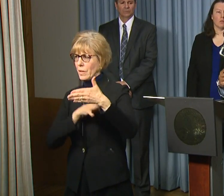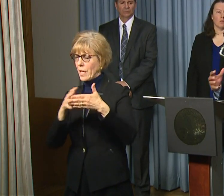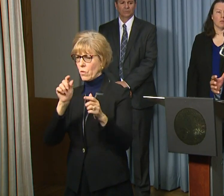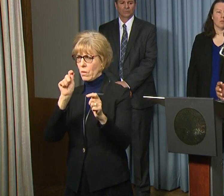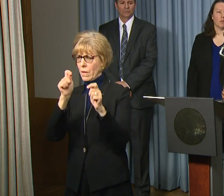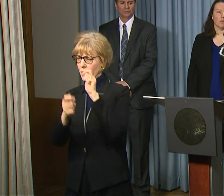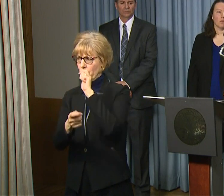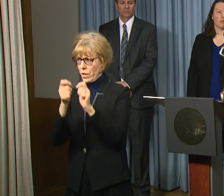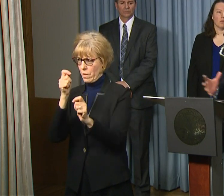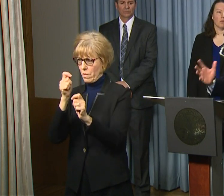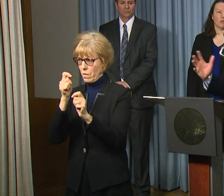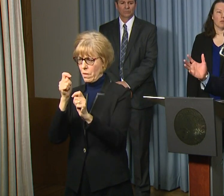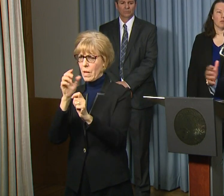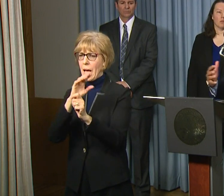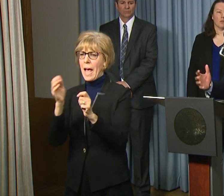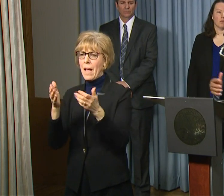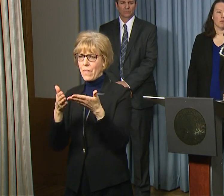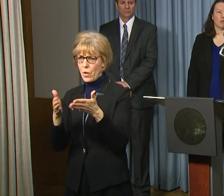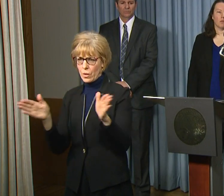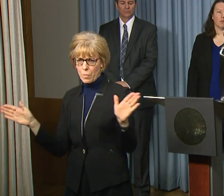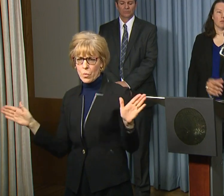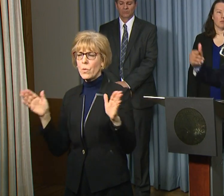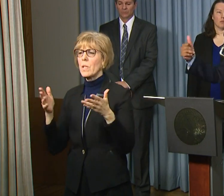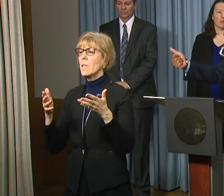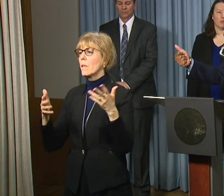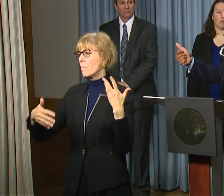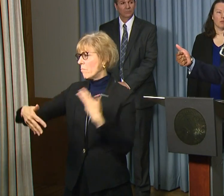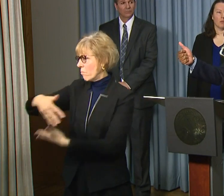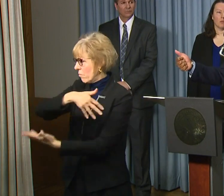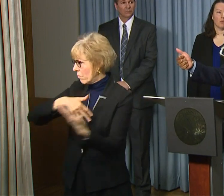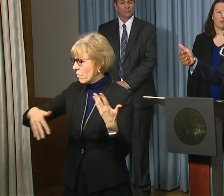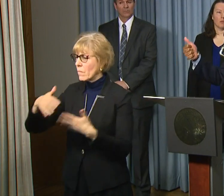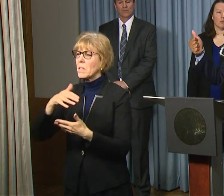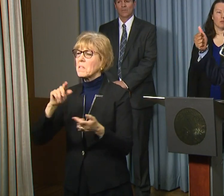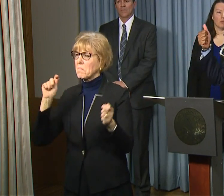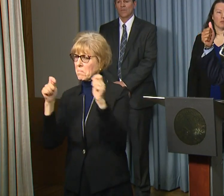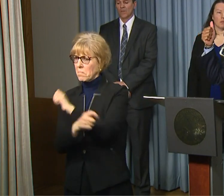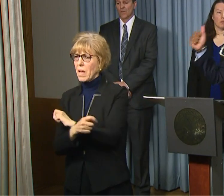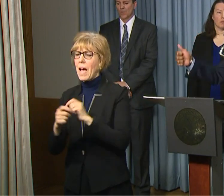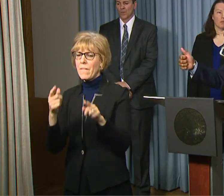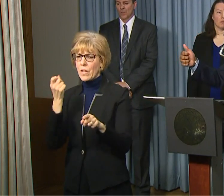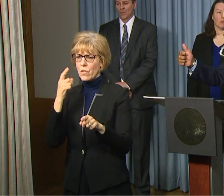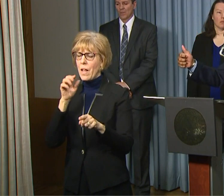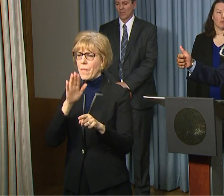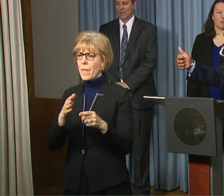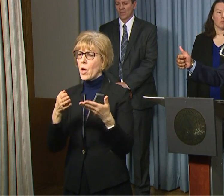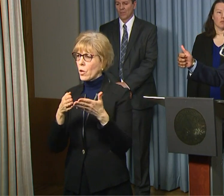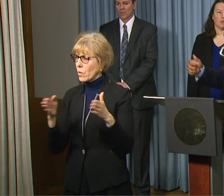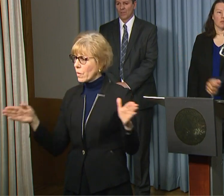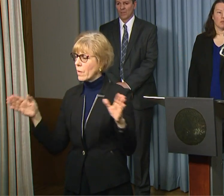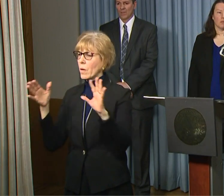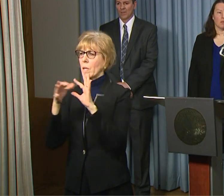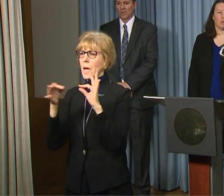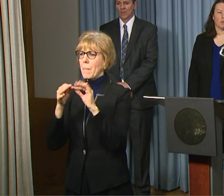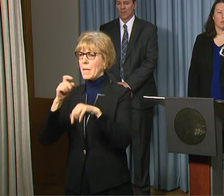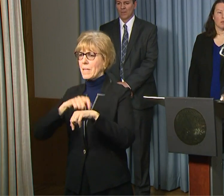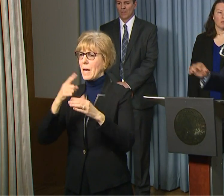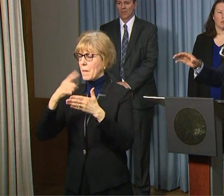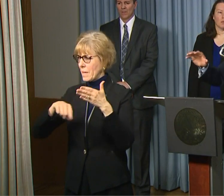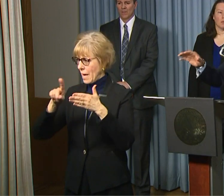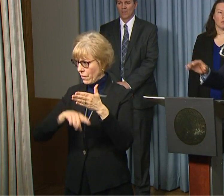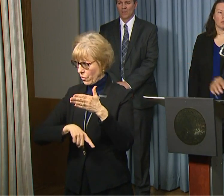their community or public interaction. So I understand that they have canceled their public comment period